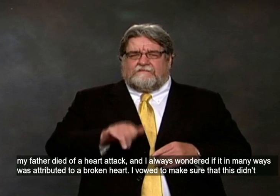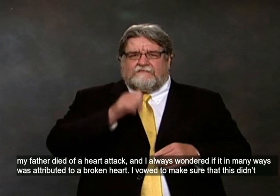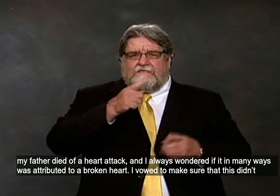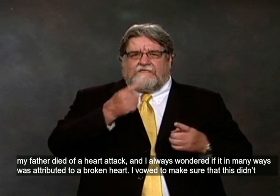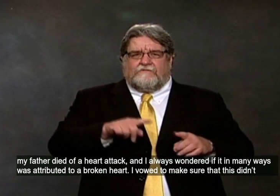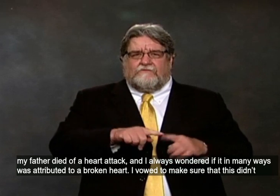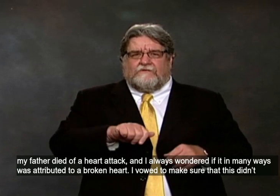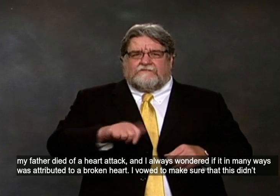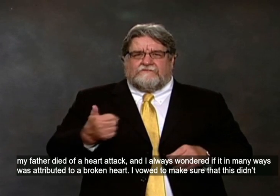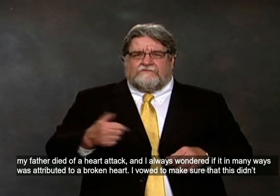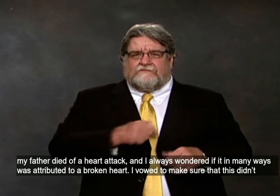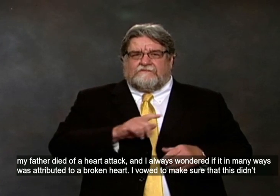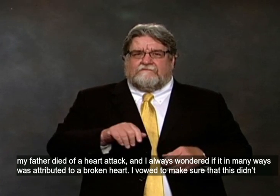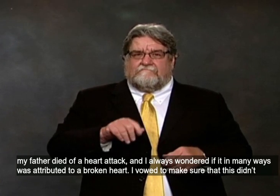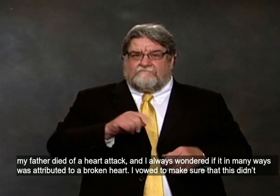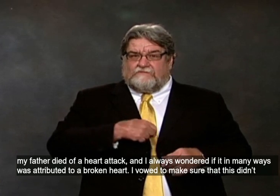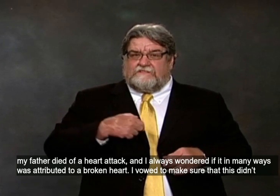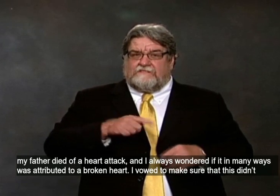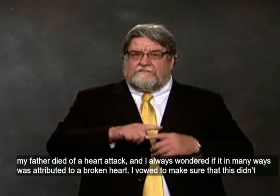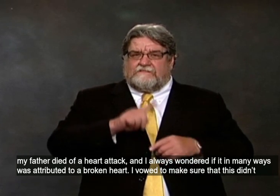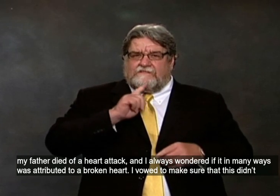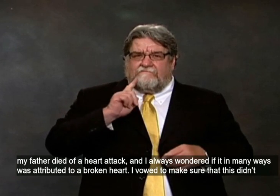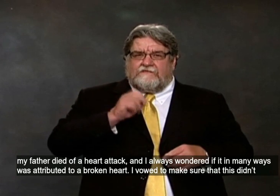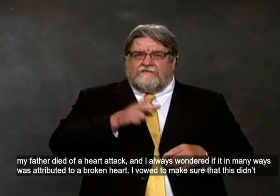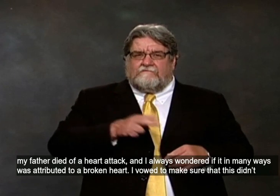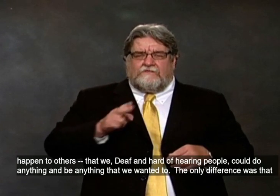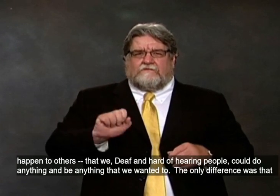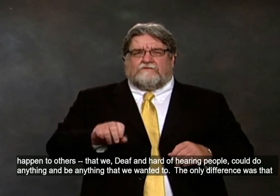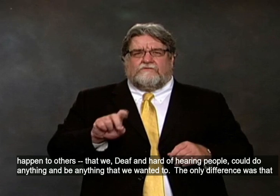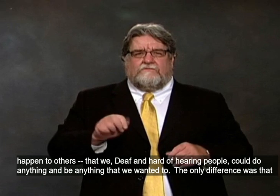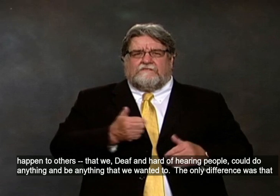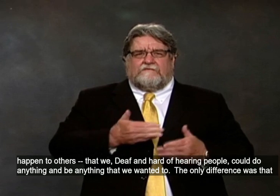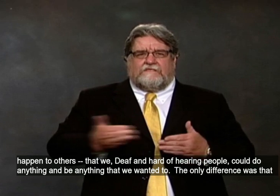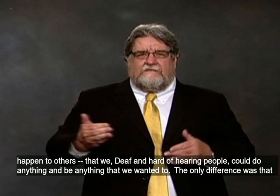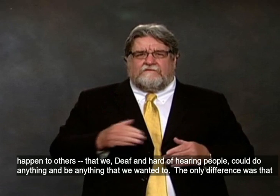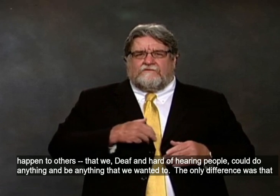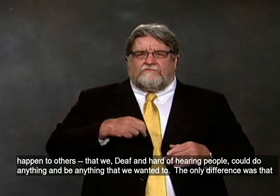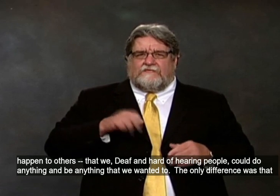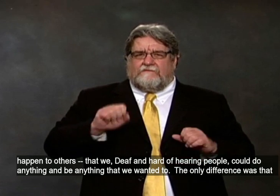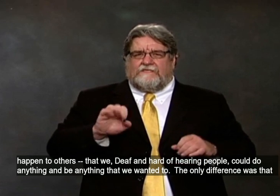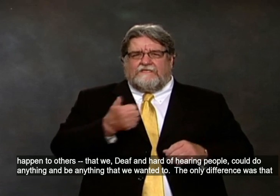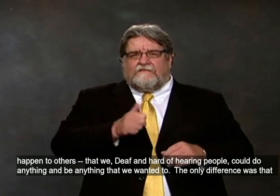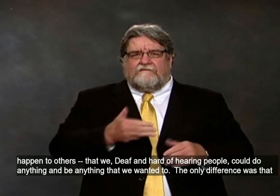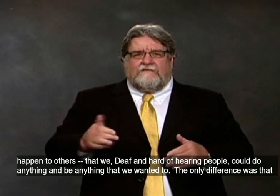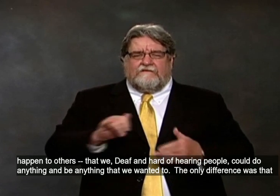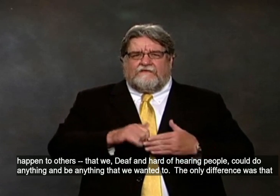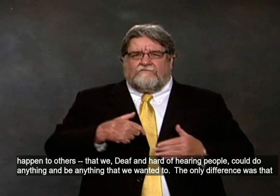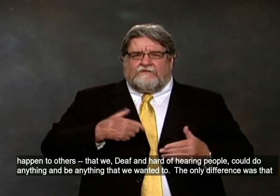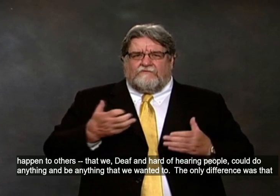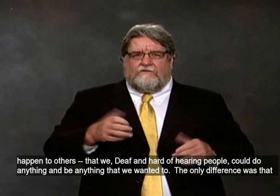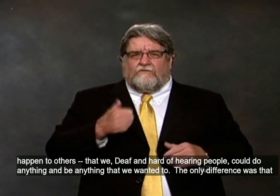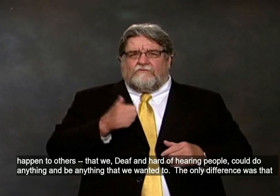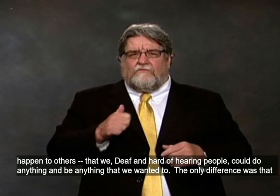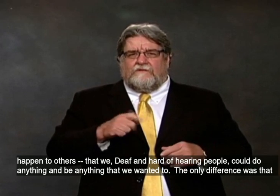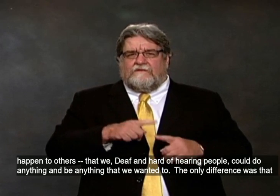heart. I vowed to make sure that this didn't happen to others, that we, deaf and hard of hearing people, could